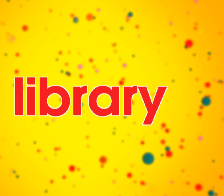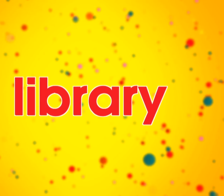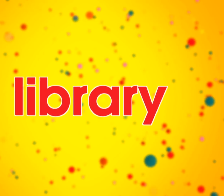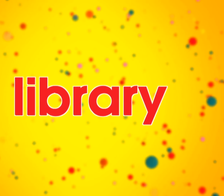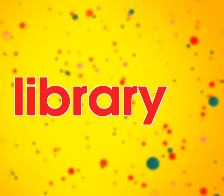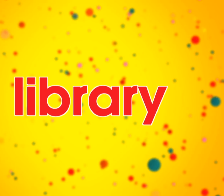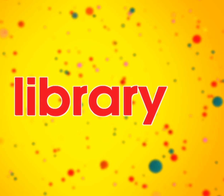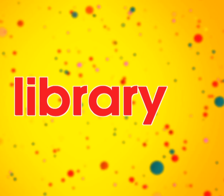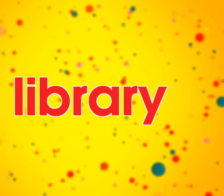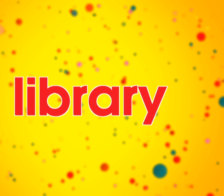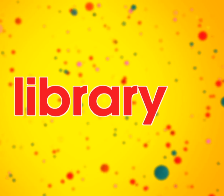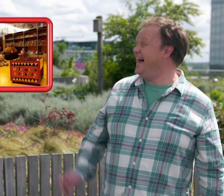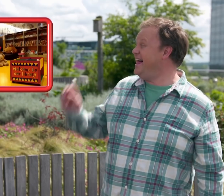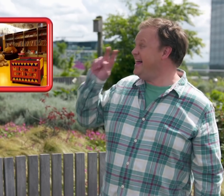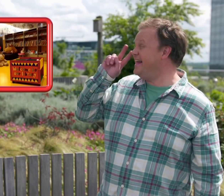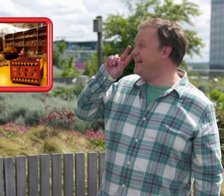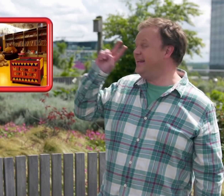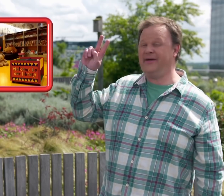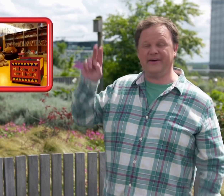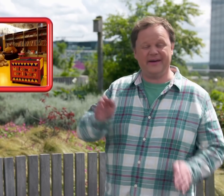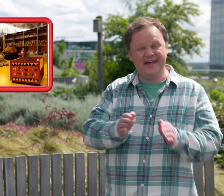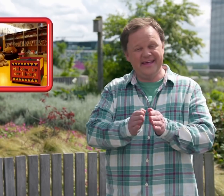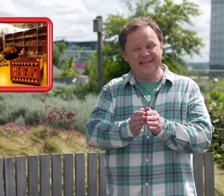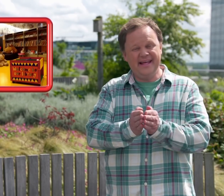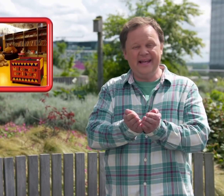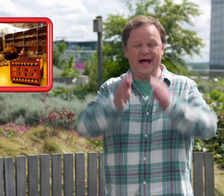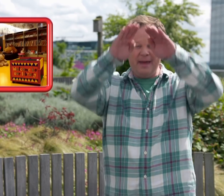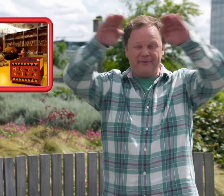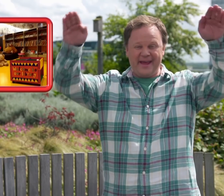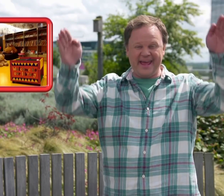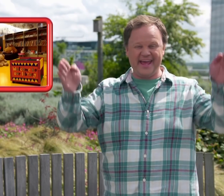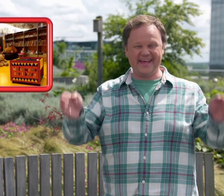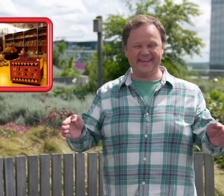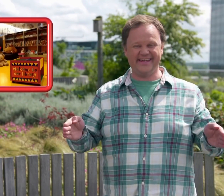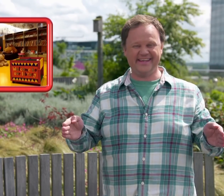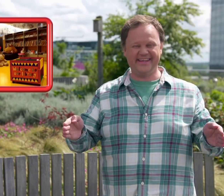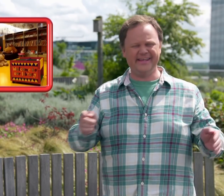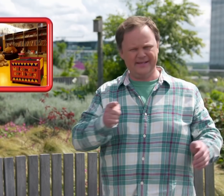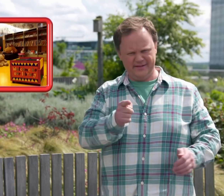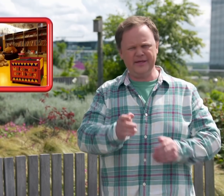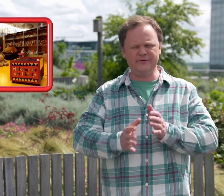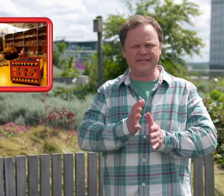Library. Ah, look. Library. You